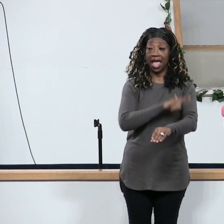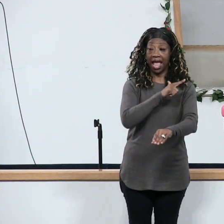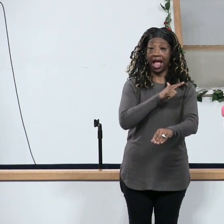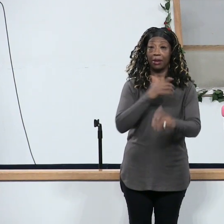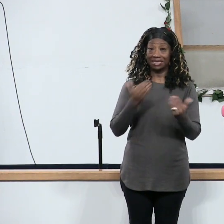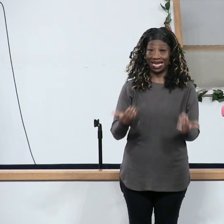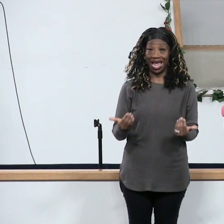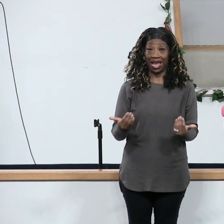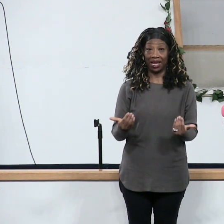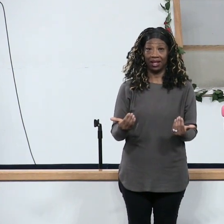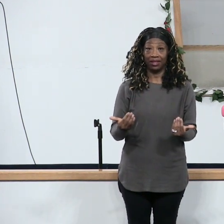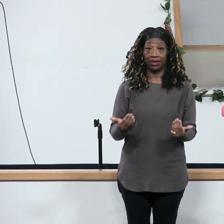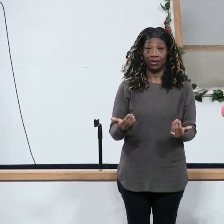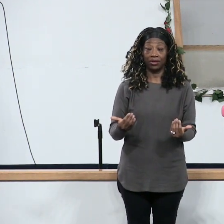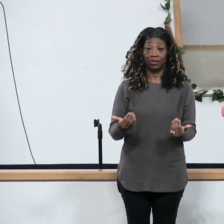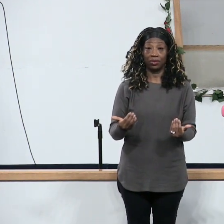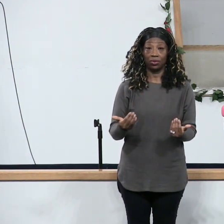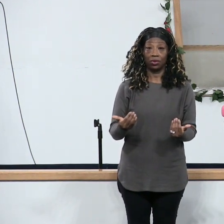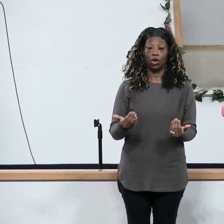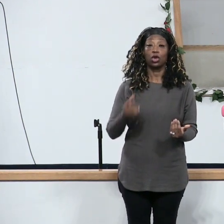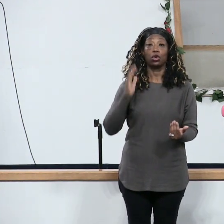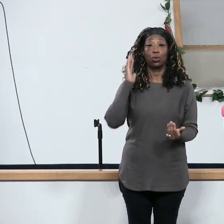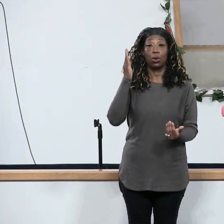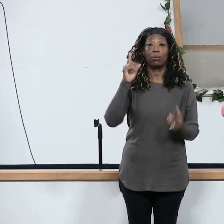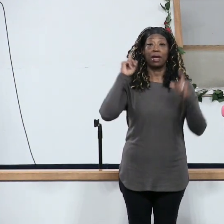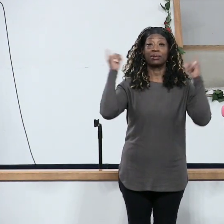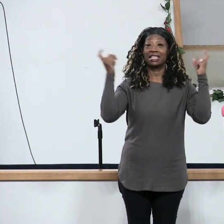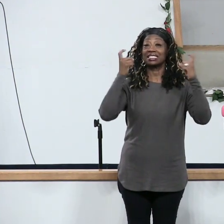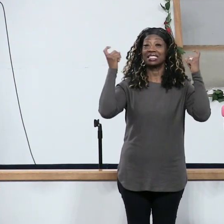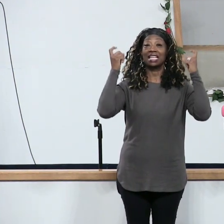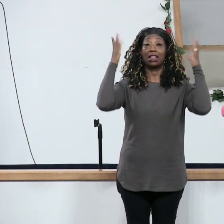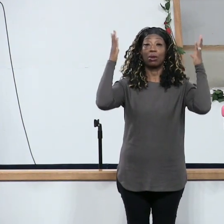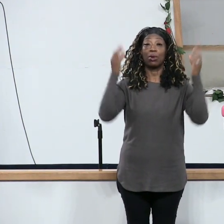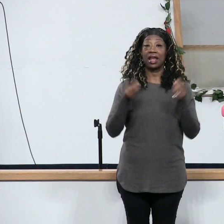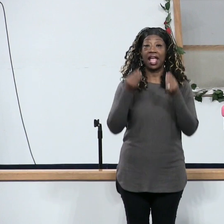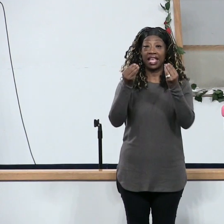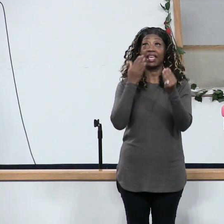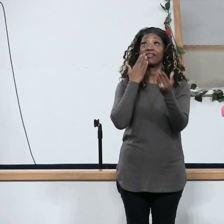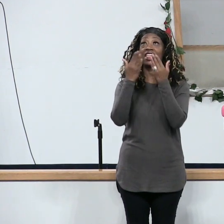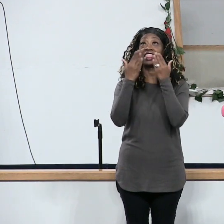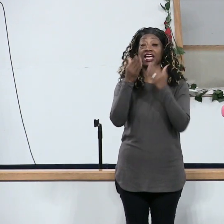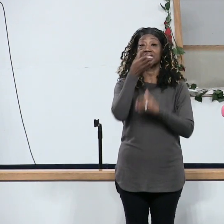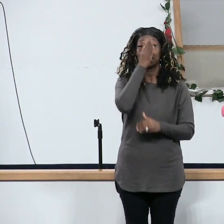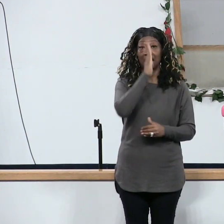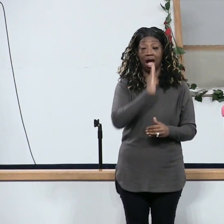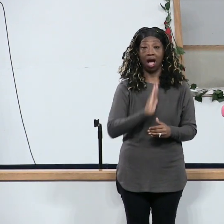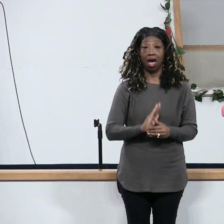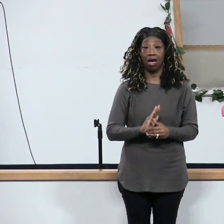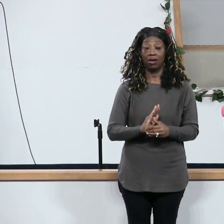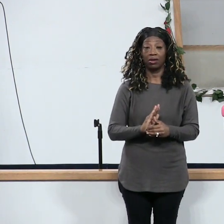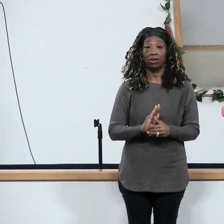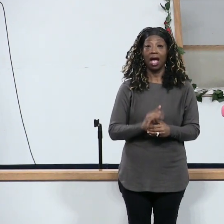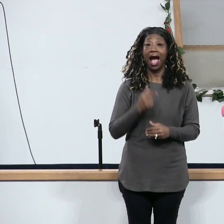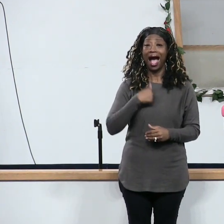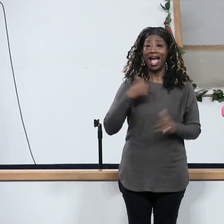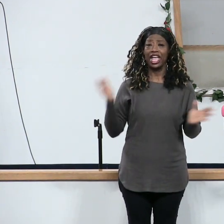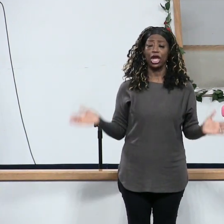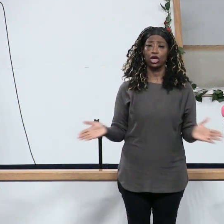Today, you'll be able to celebrate and give thanks to God. I encourage